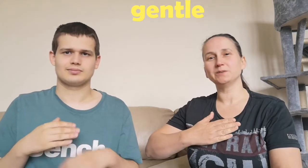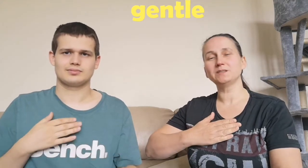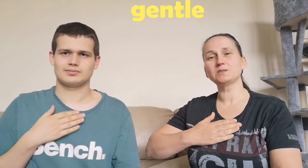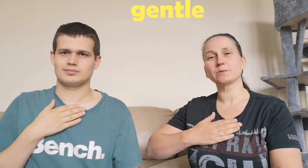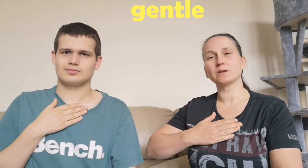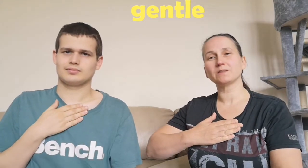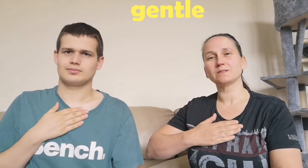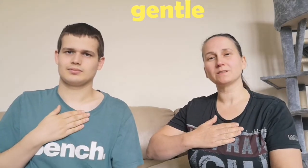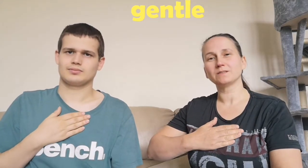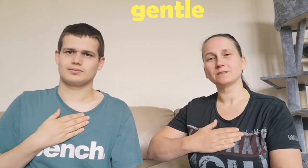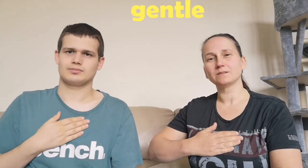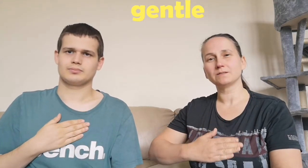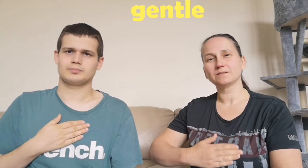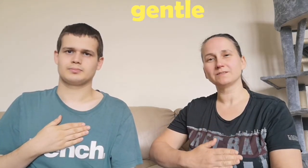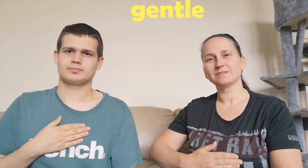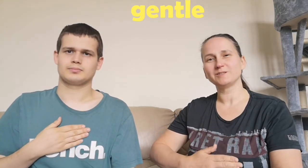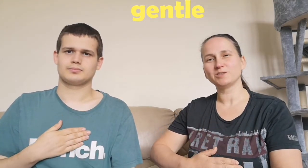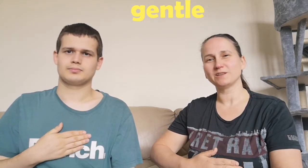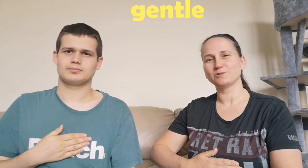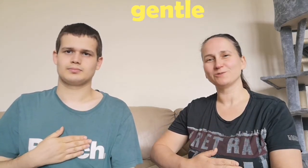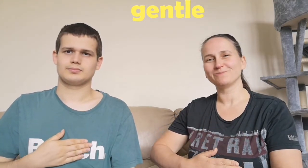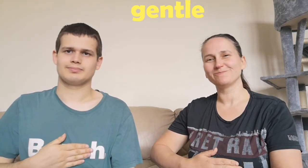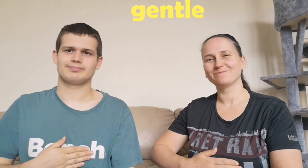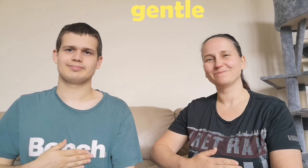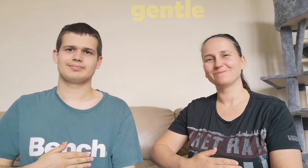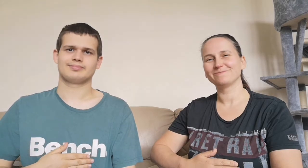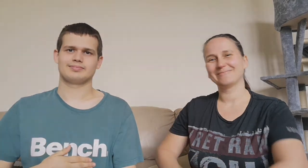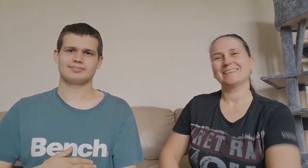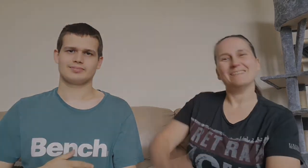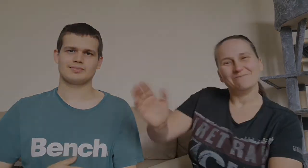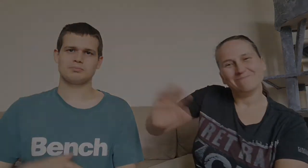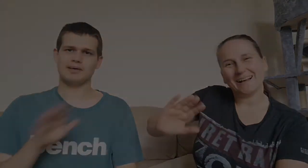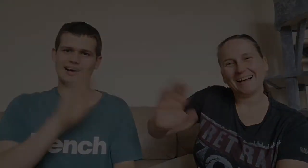do it this way. Gentle. Bye!